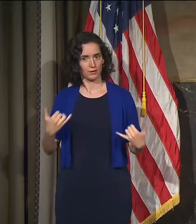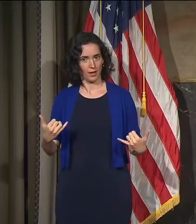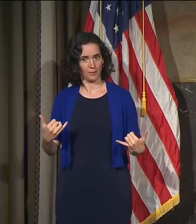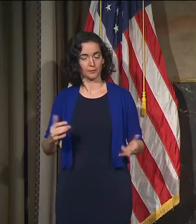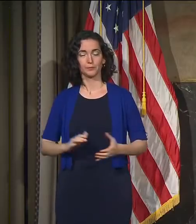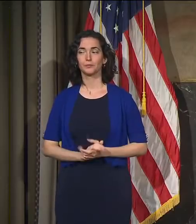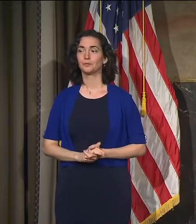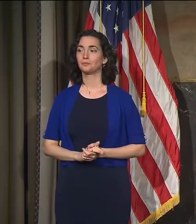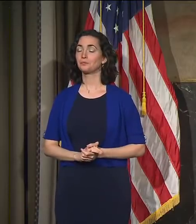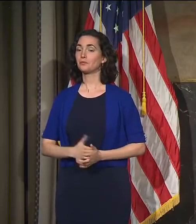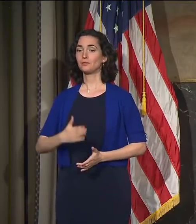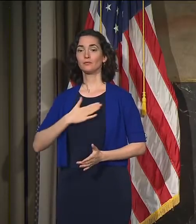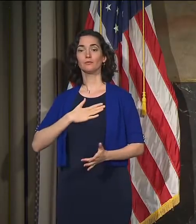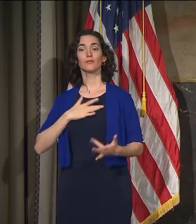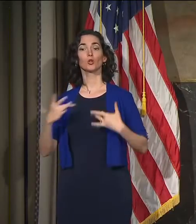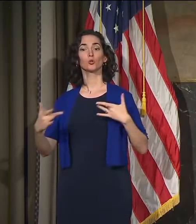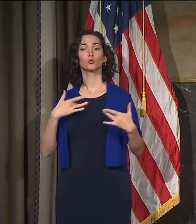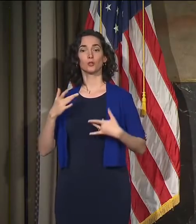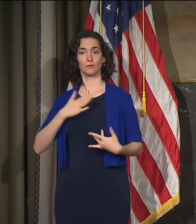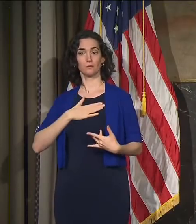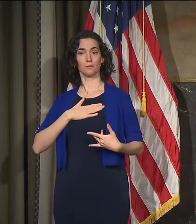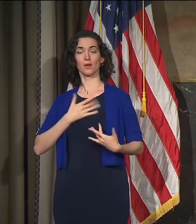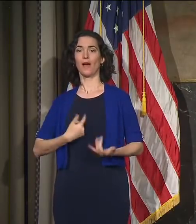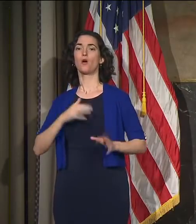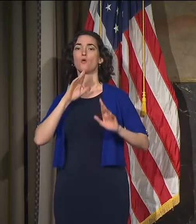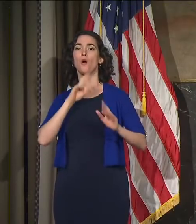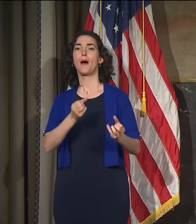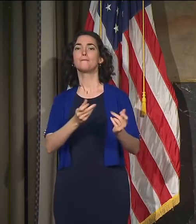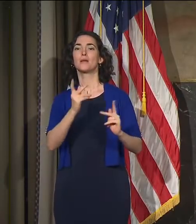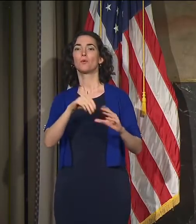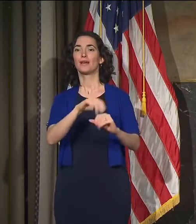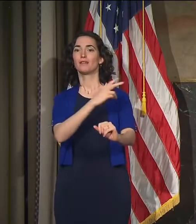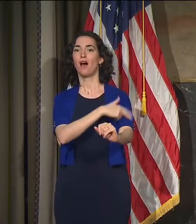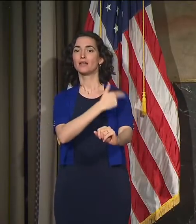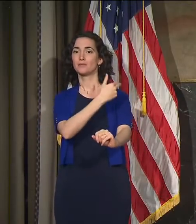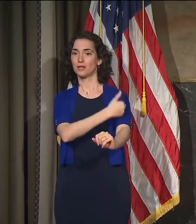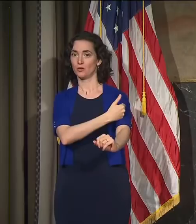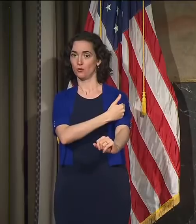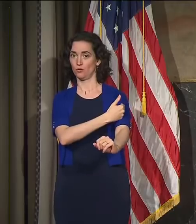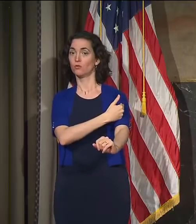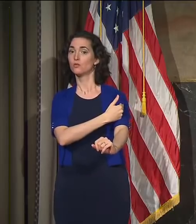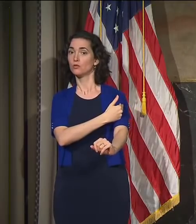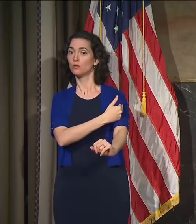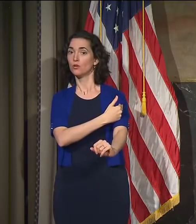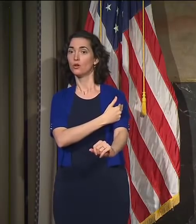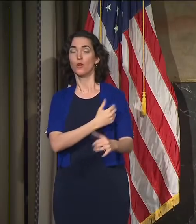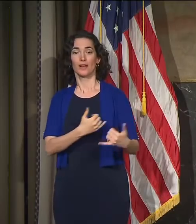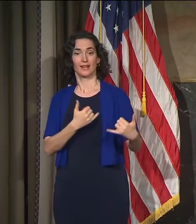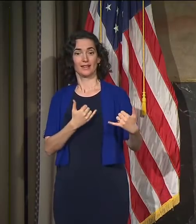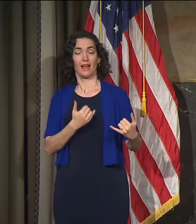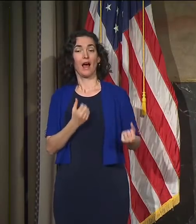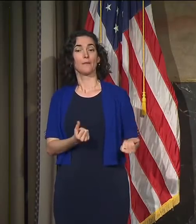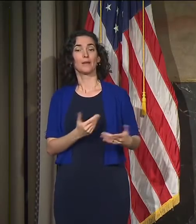me are the hospitalizations that I reported, which exceed 1,600 current